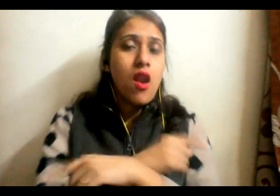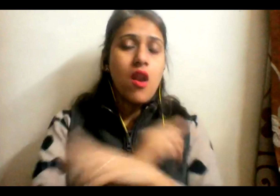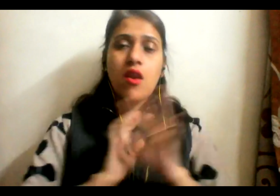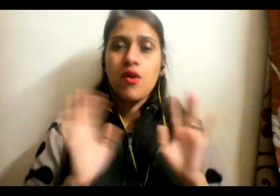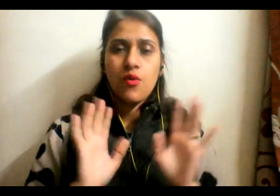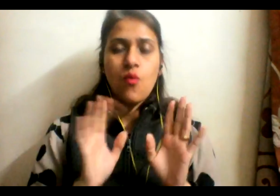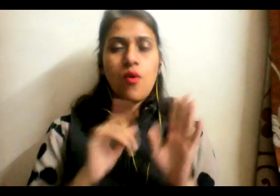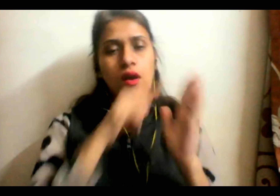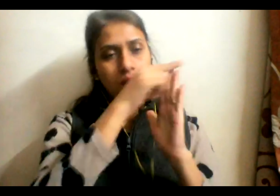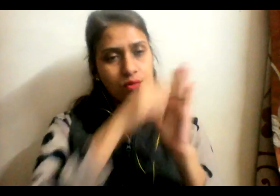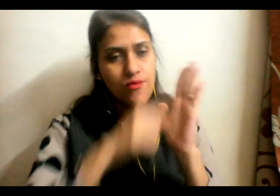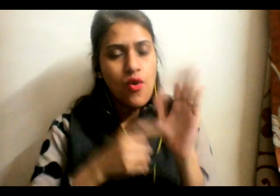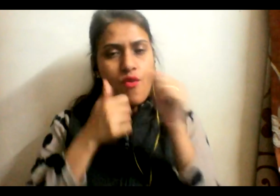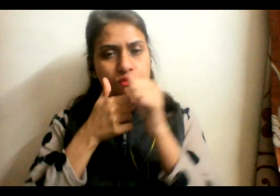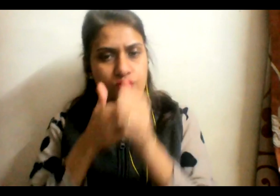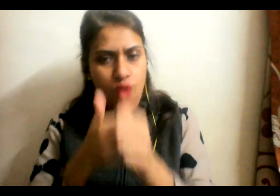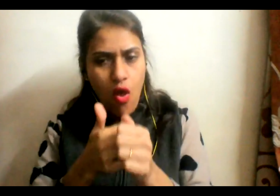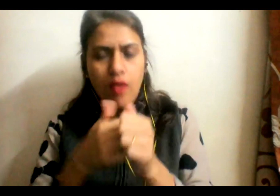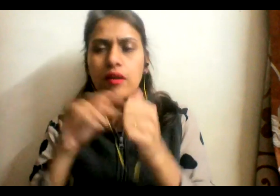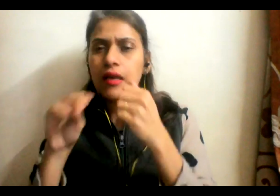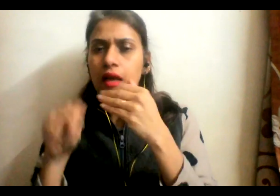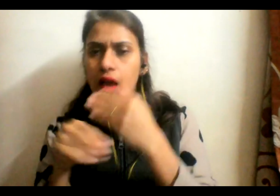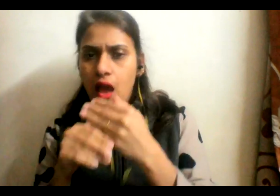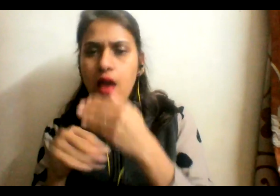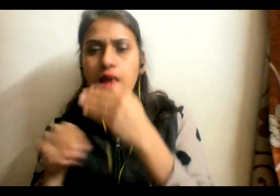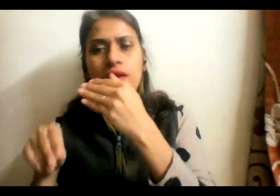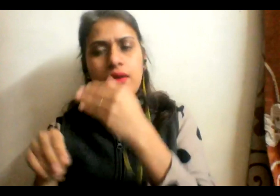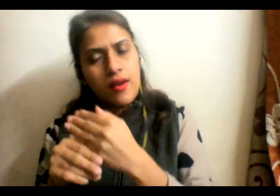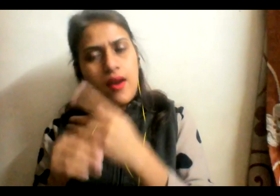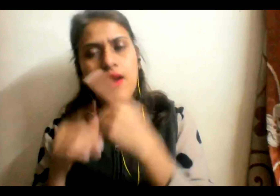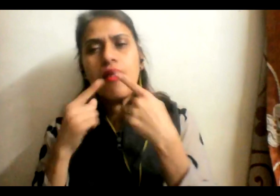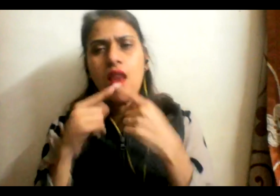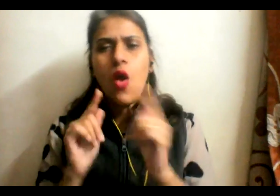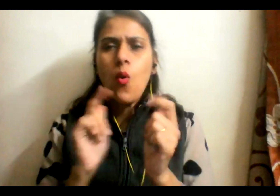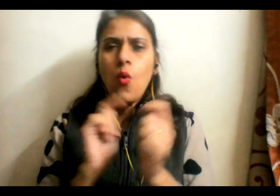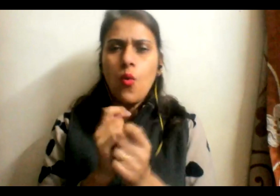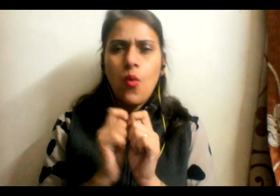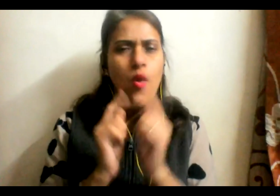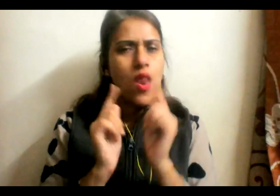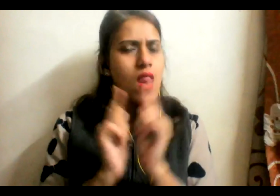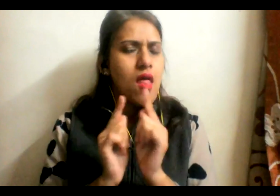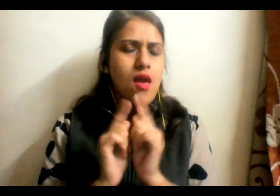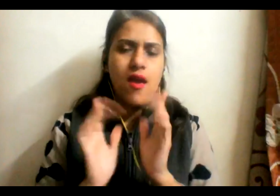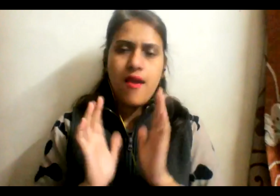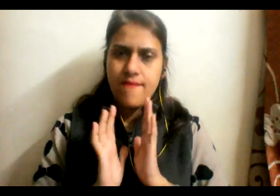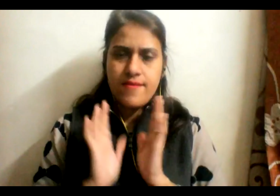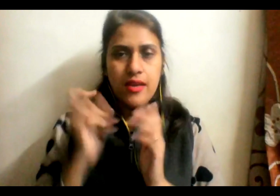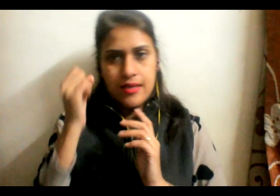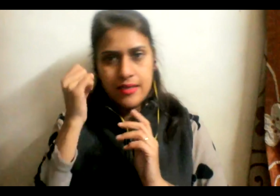the convention for which they have been brought in. I hope that clarifies.